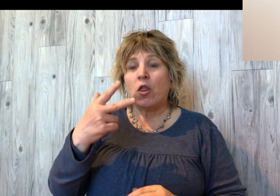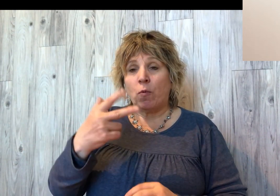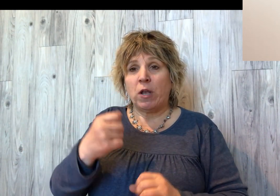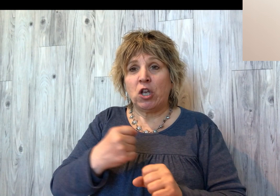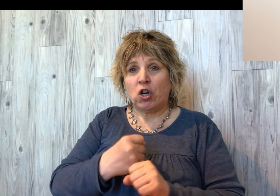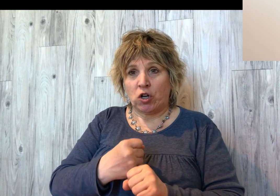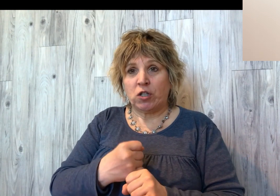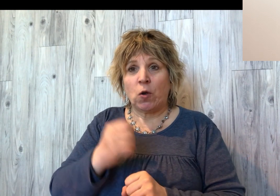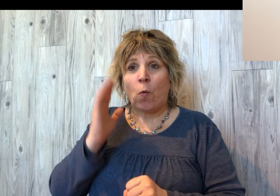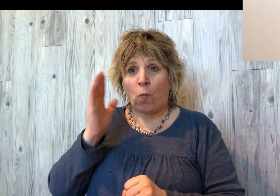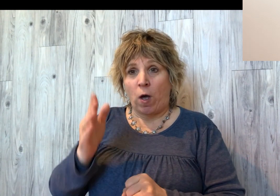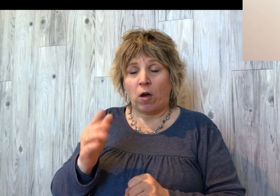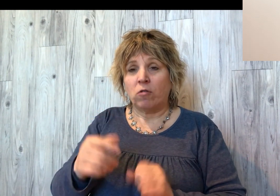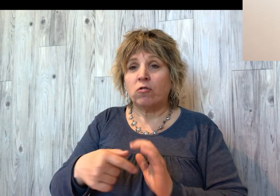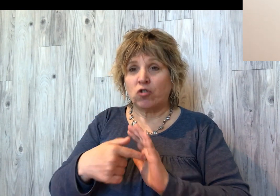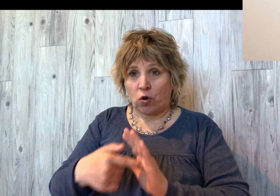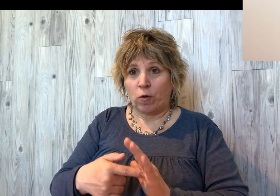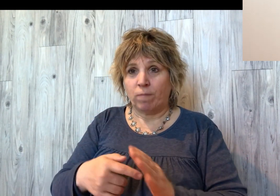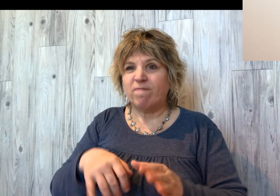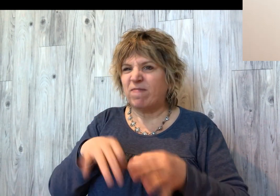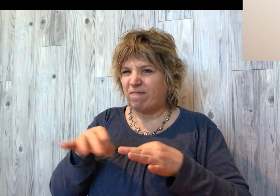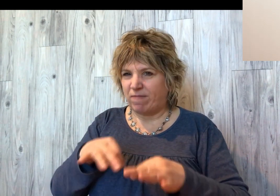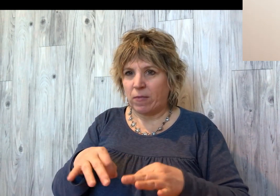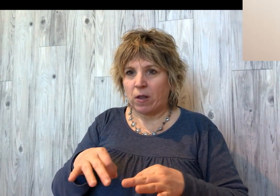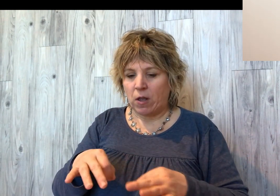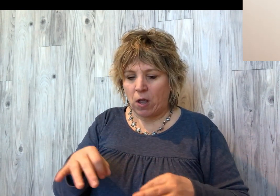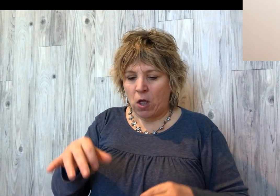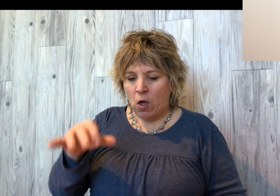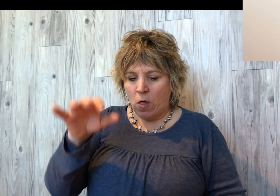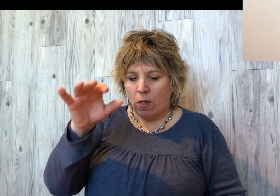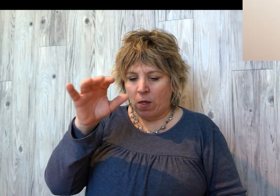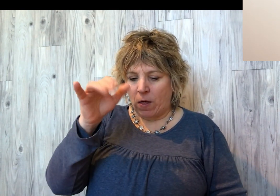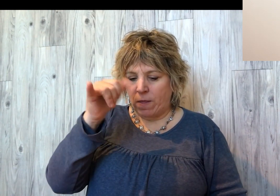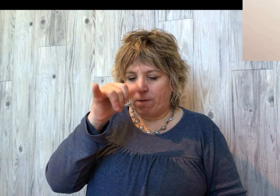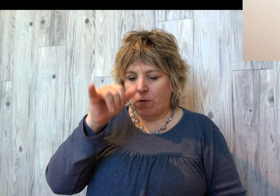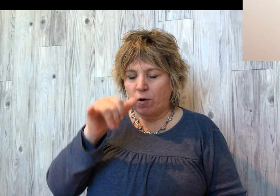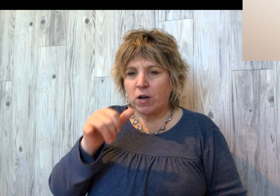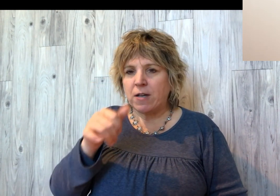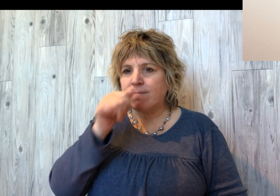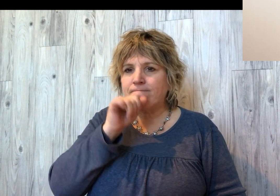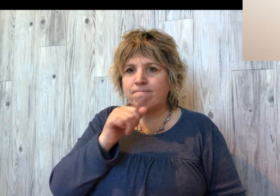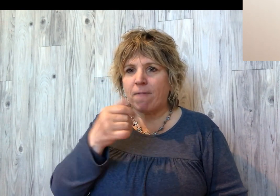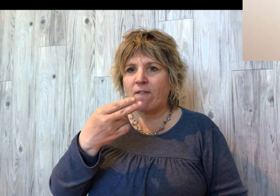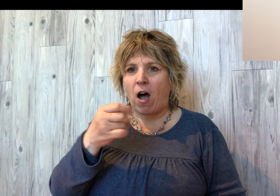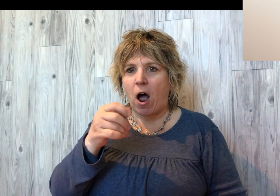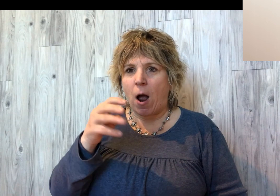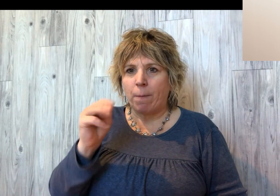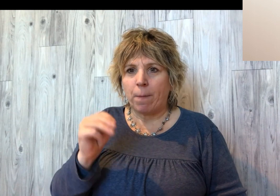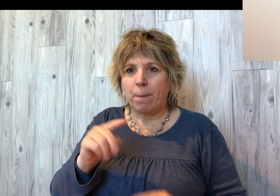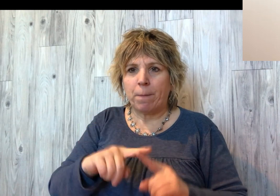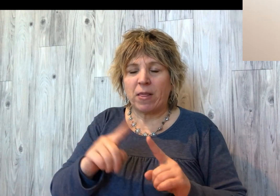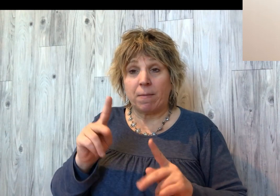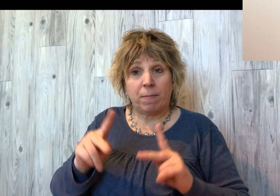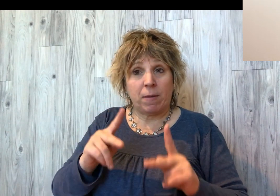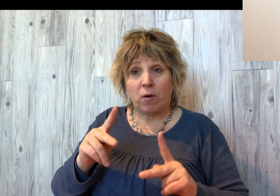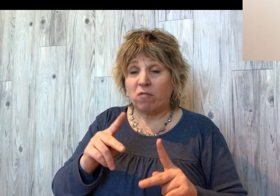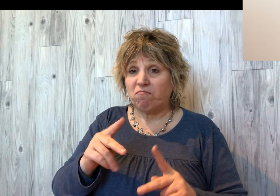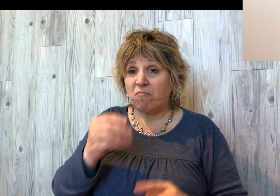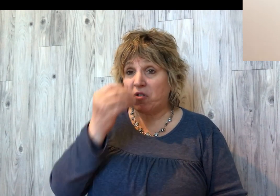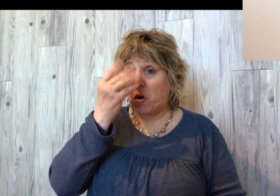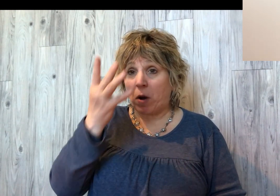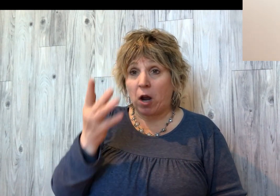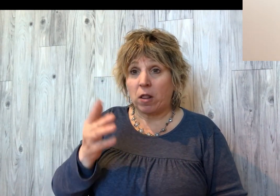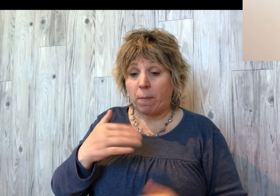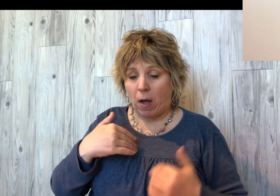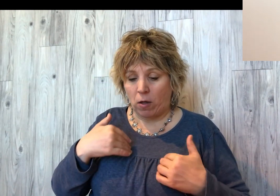the next 3 years. The companion of fools suffers harm. Listen, if the people you're hanging out with